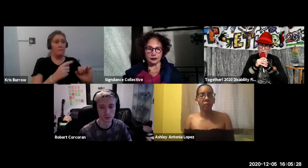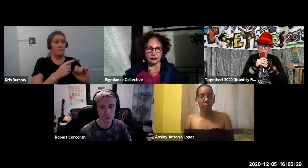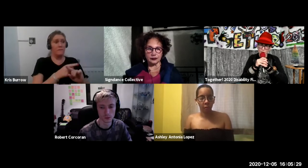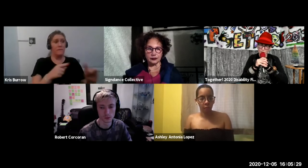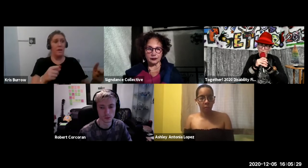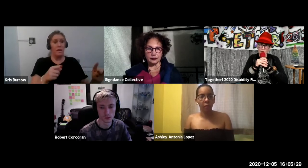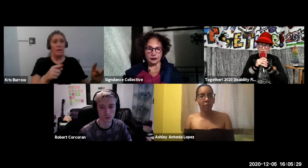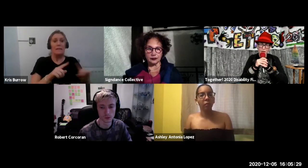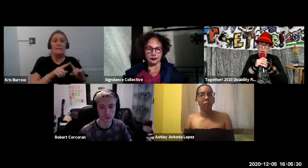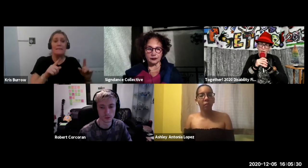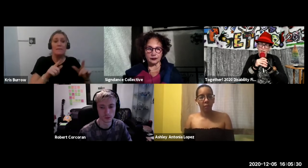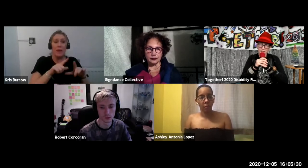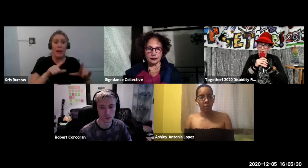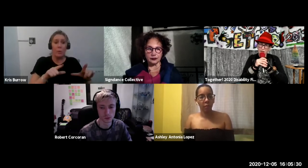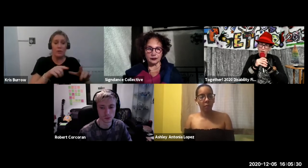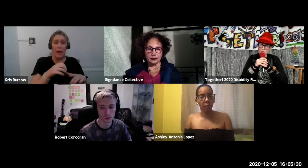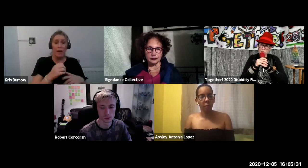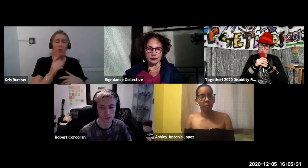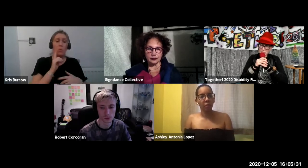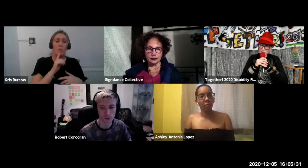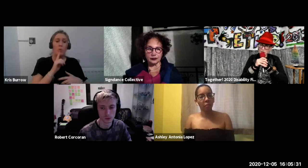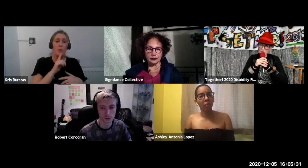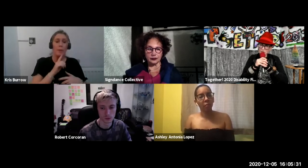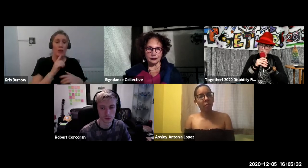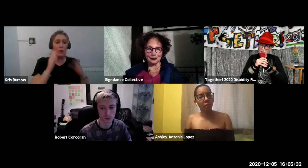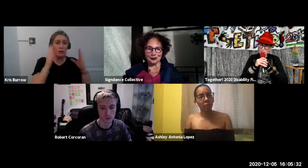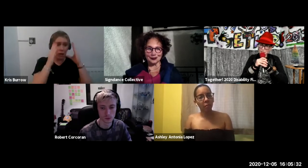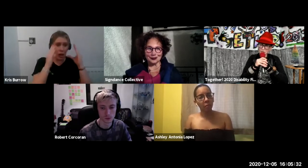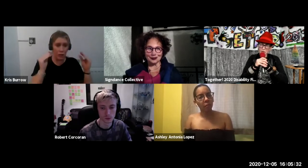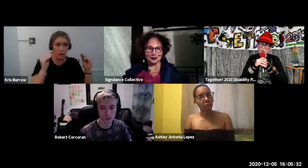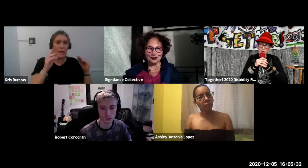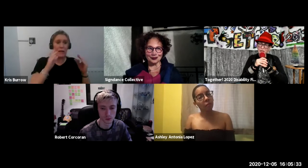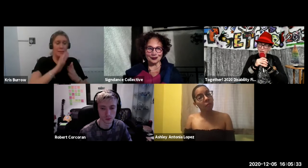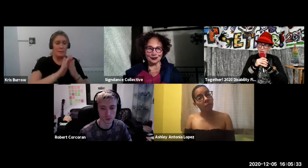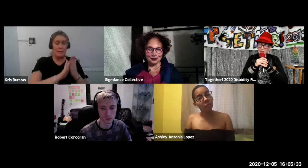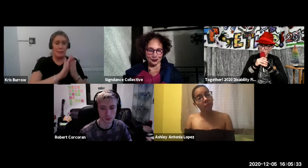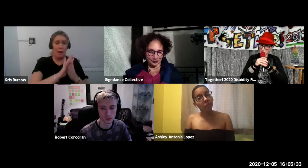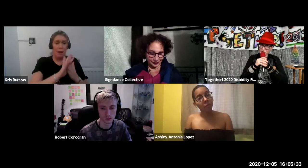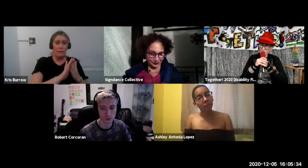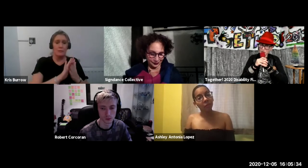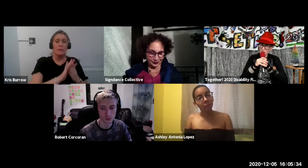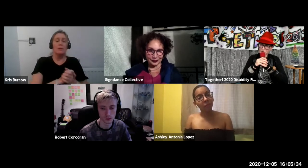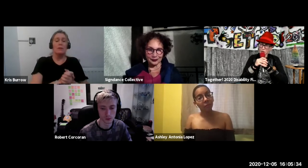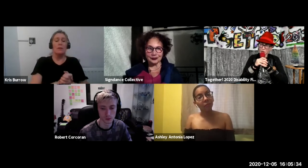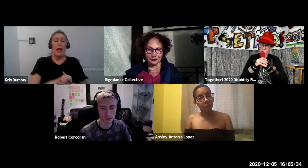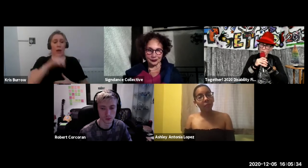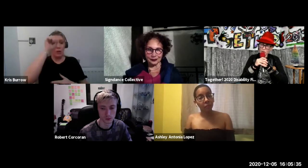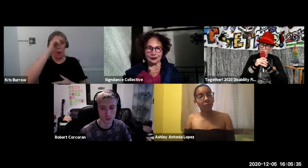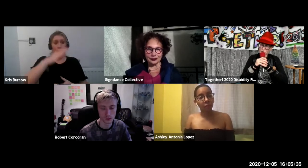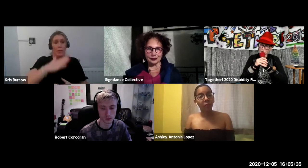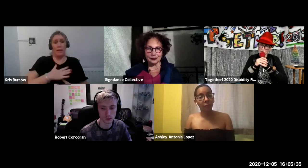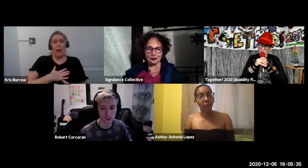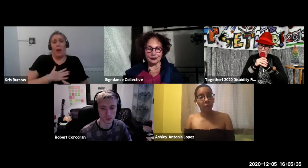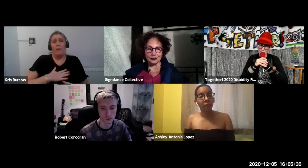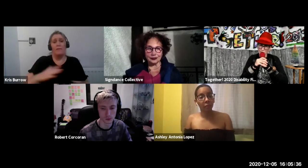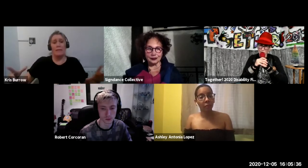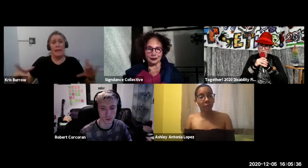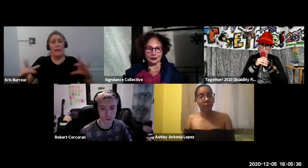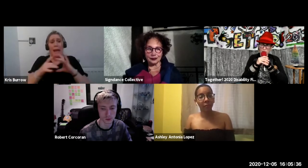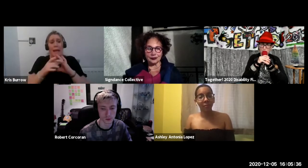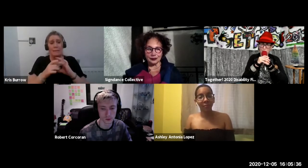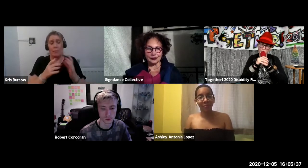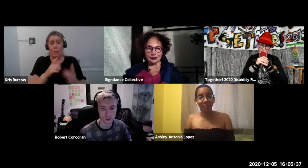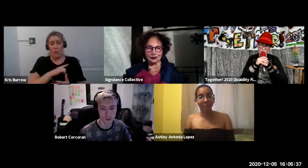who speaks in sign. Yeah, I know they'd love to connect. They're always wanting to